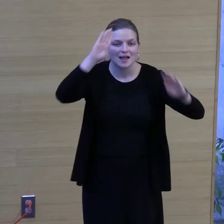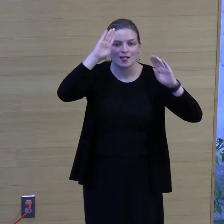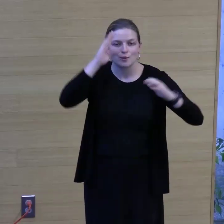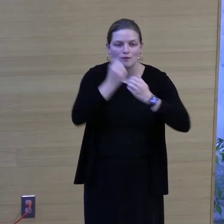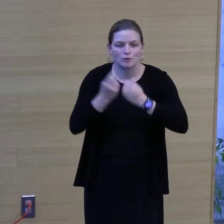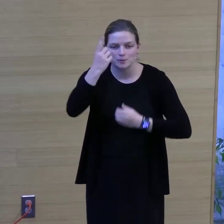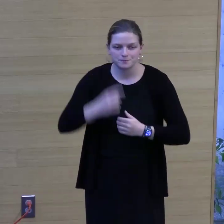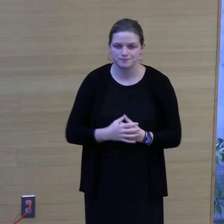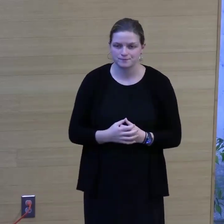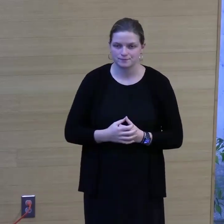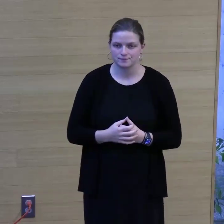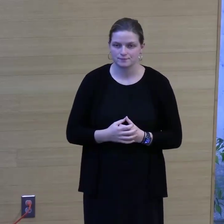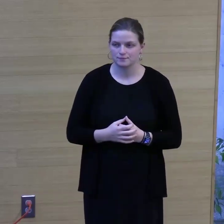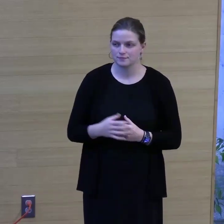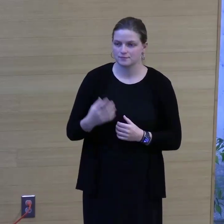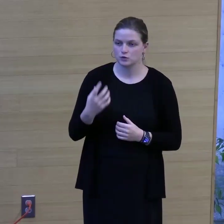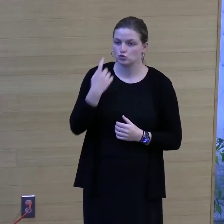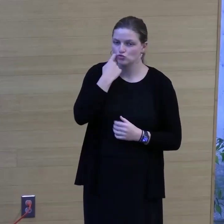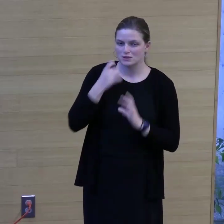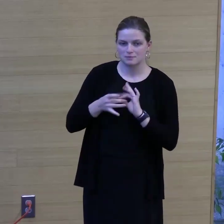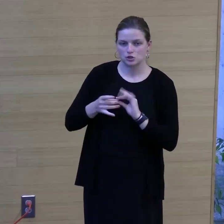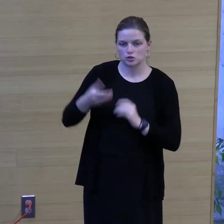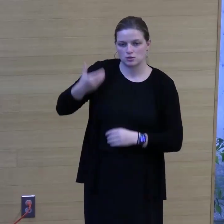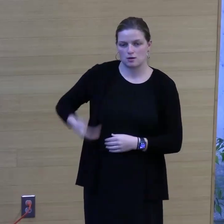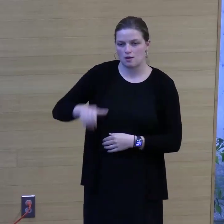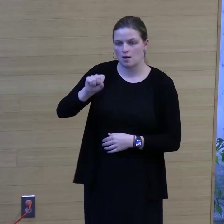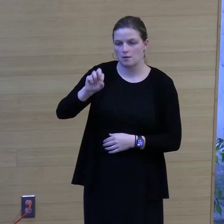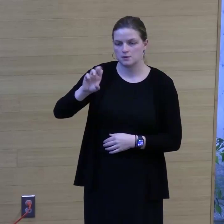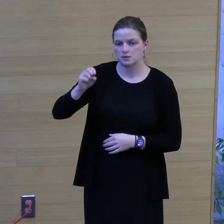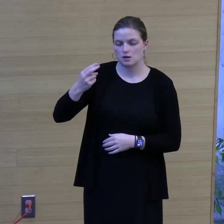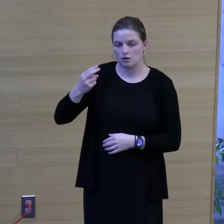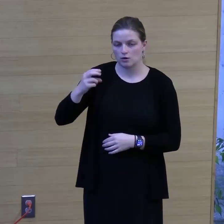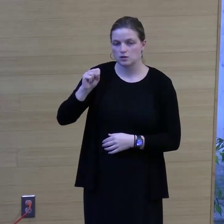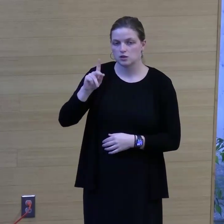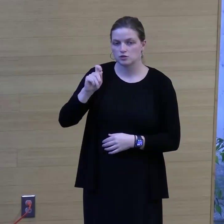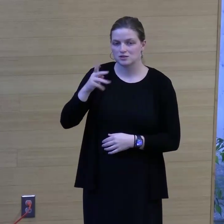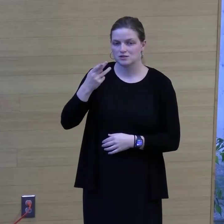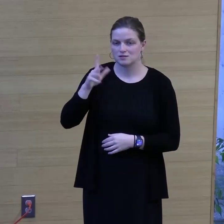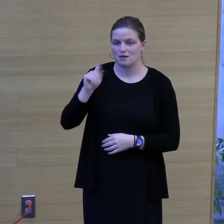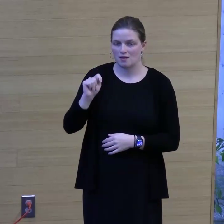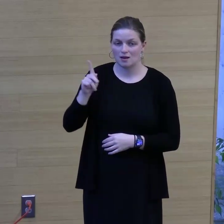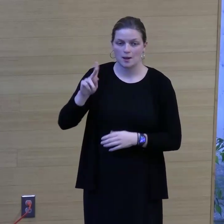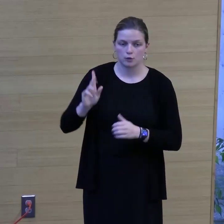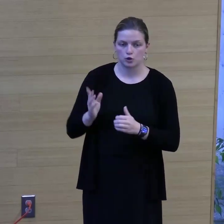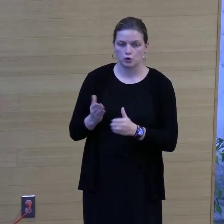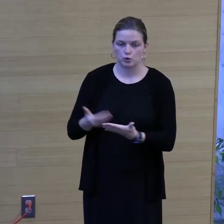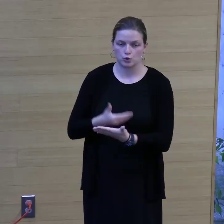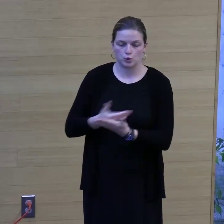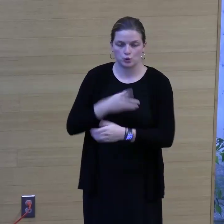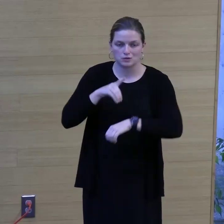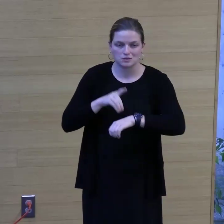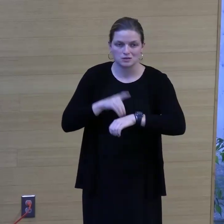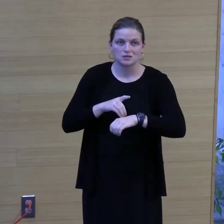Hello, everyone. As Monica mentioned, my name is Sarah Shostak. I'm the Dean of the New School of Social Sciences and